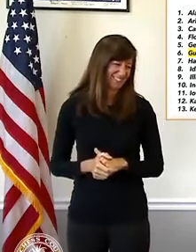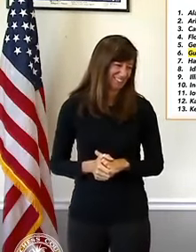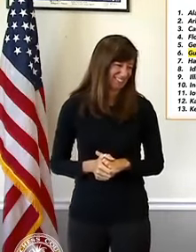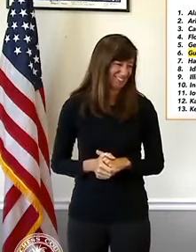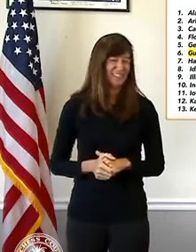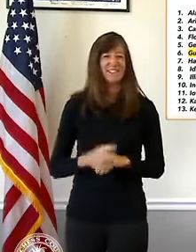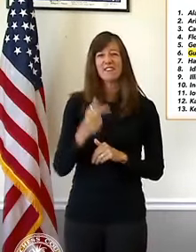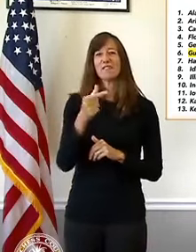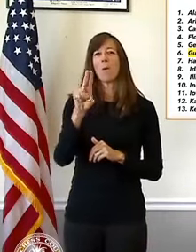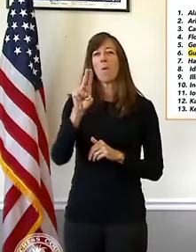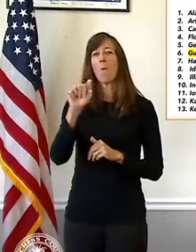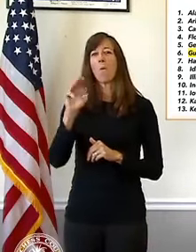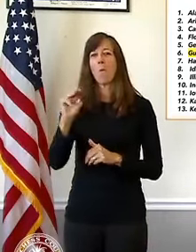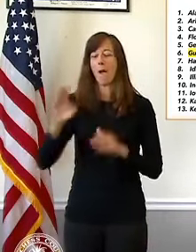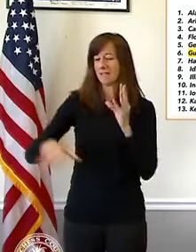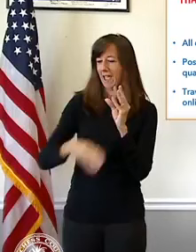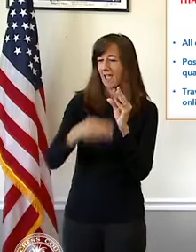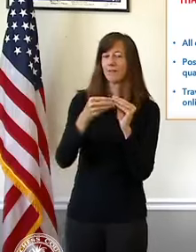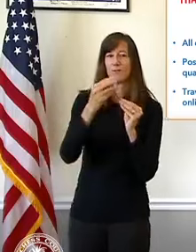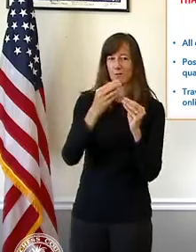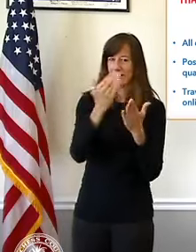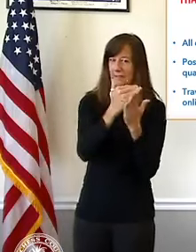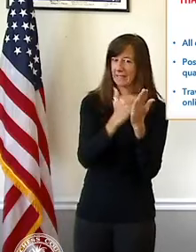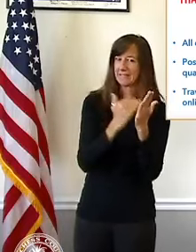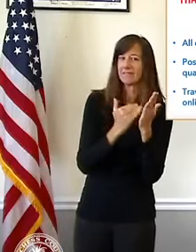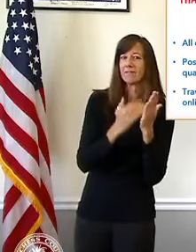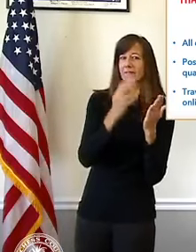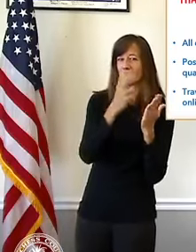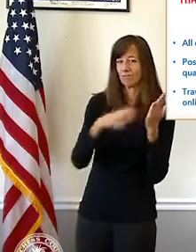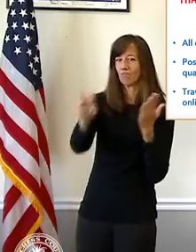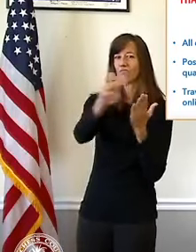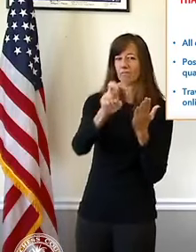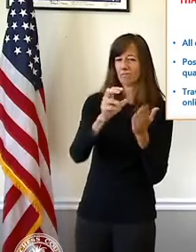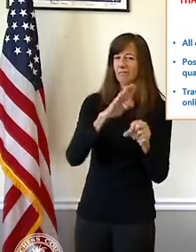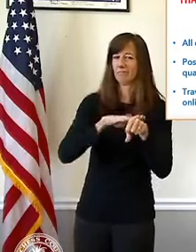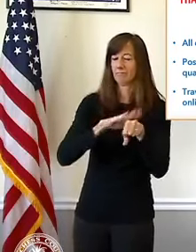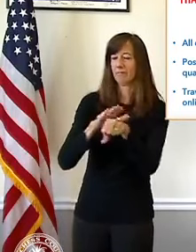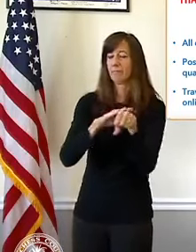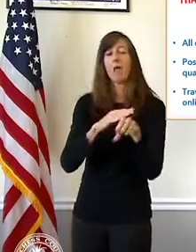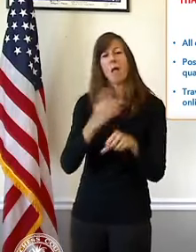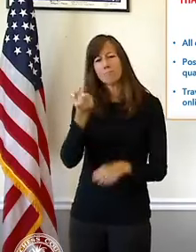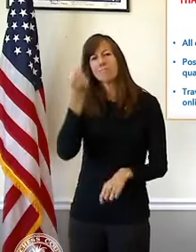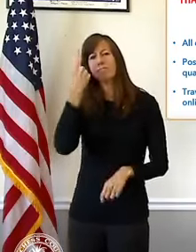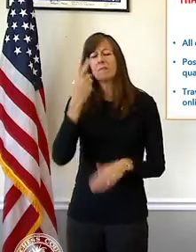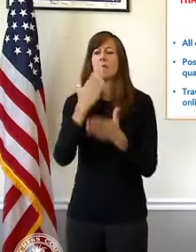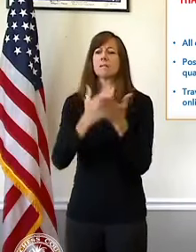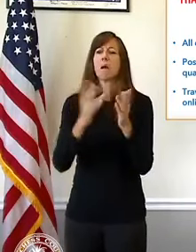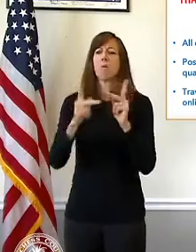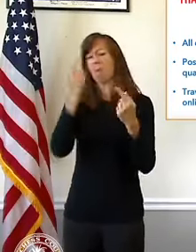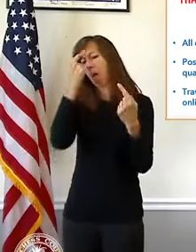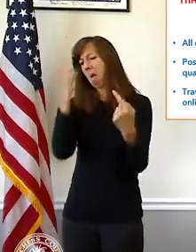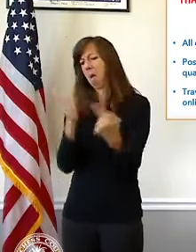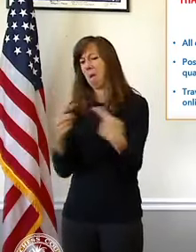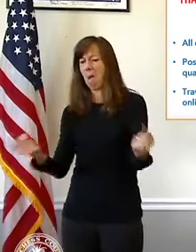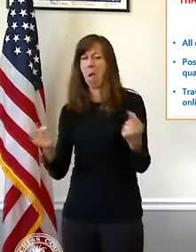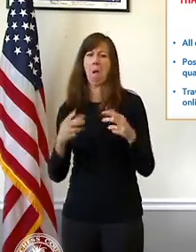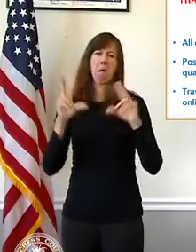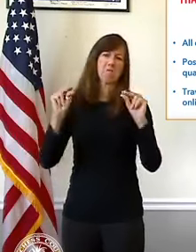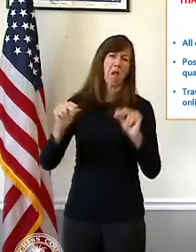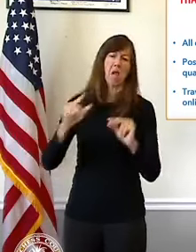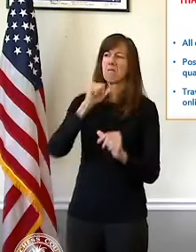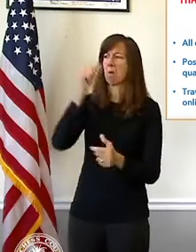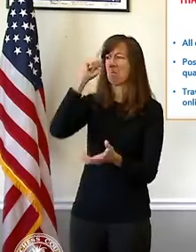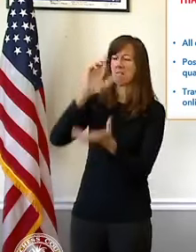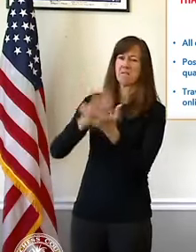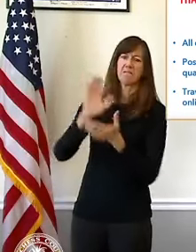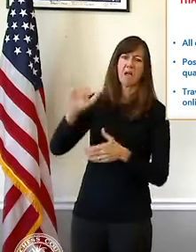Guam has been added to the list. Travel advisory. Remember, I understand there are some people who just don't agree with this and don't believe in this, but it does come